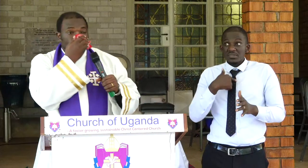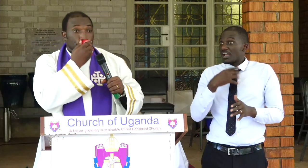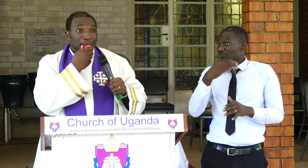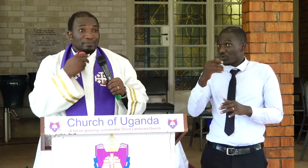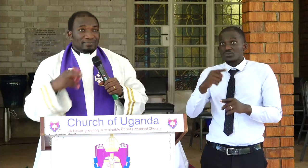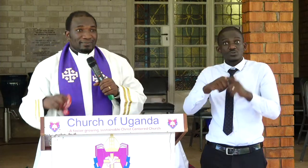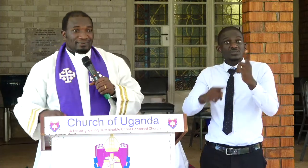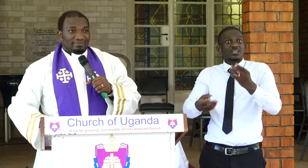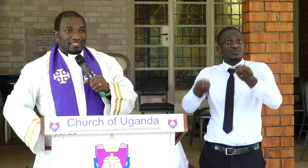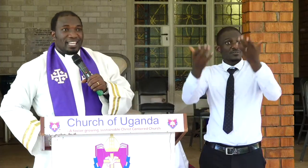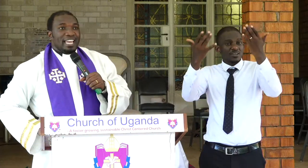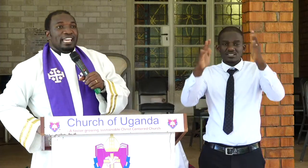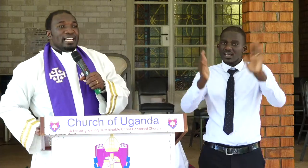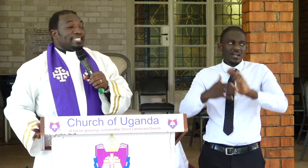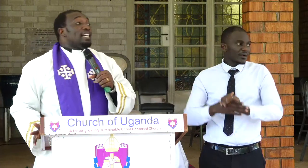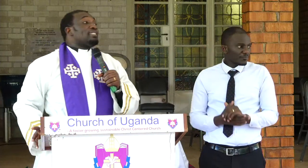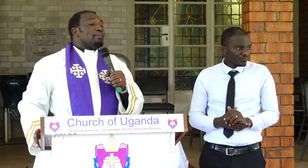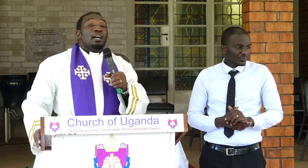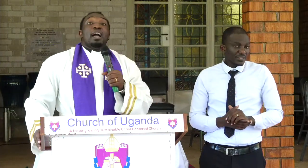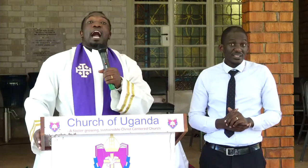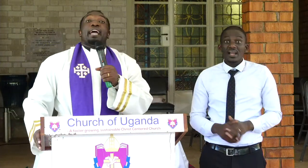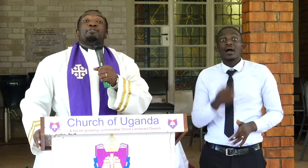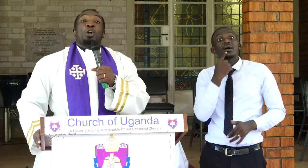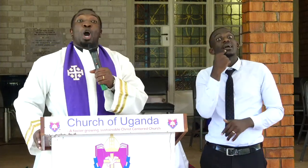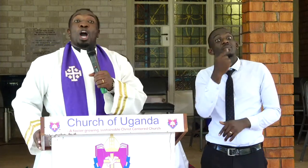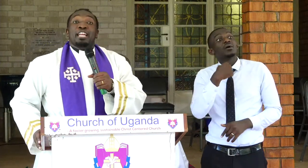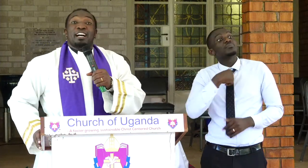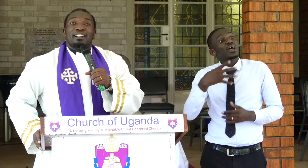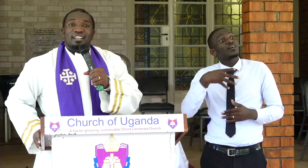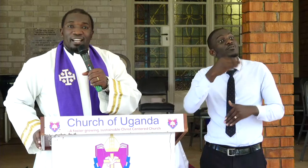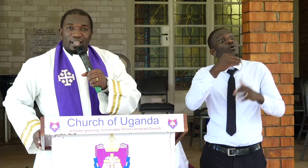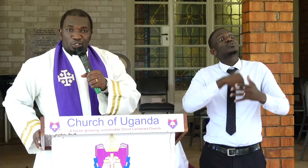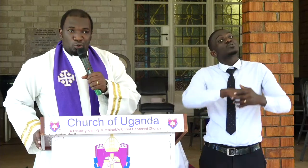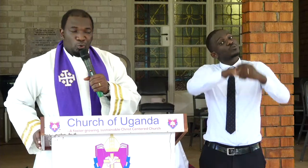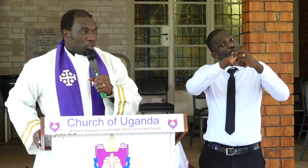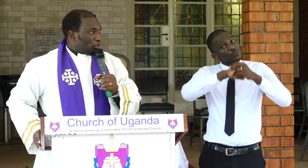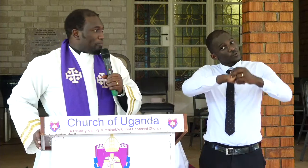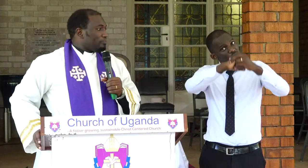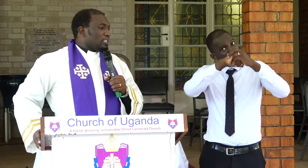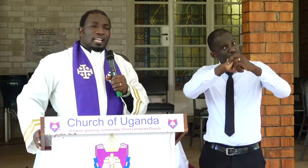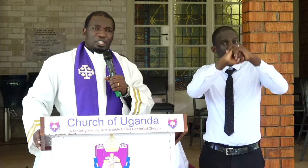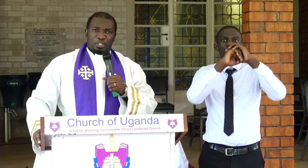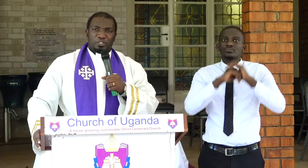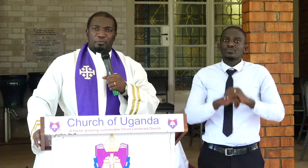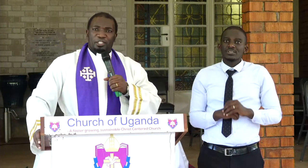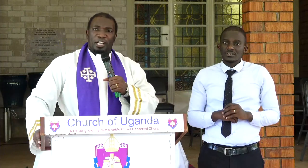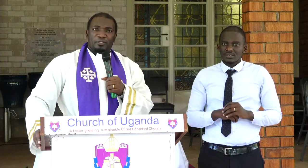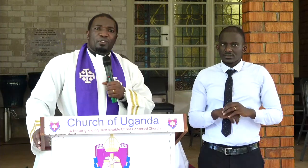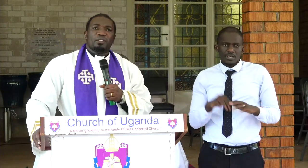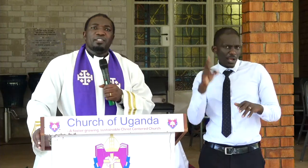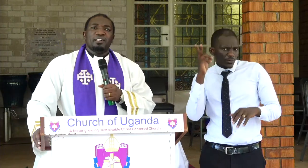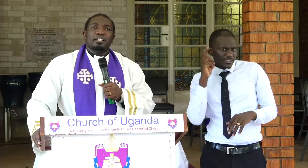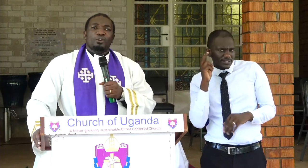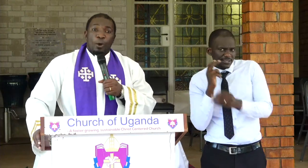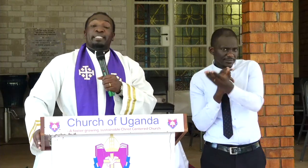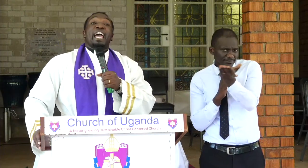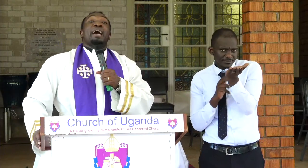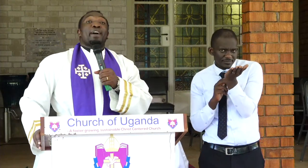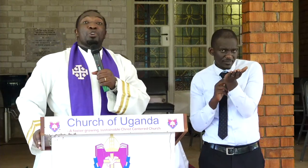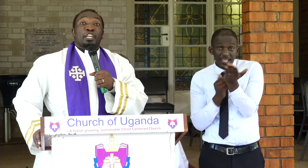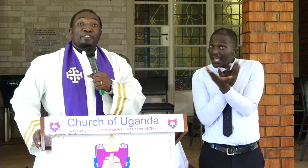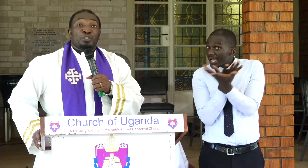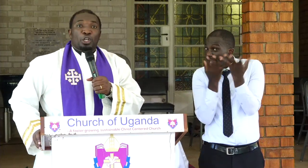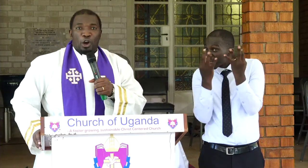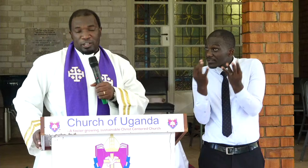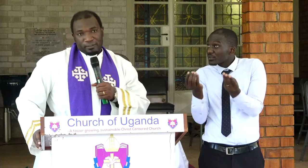sacrifice. He tells them, I have gone to worship. Now listen to me, child of God.